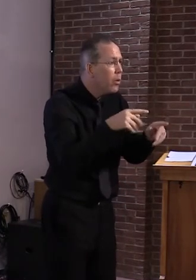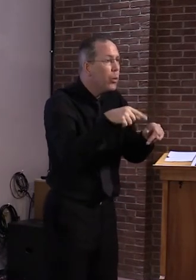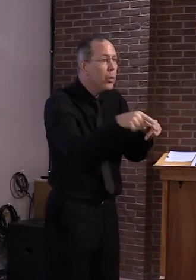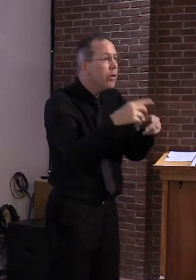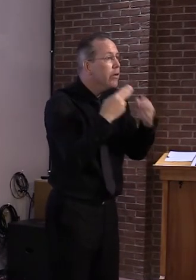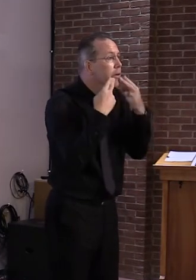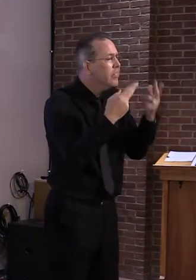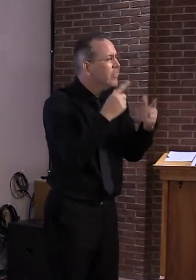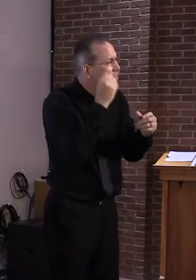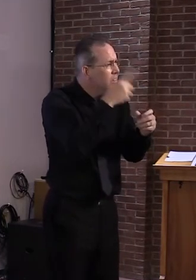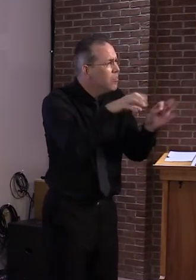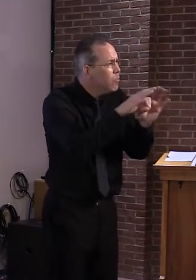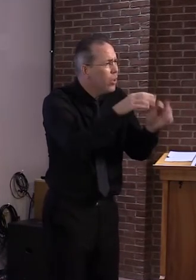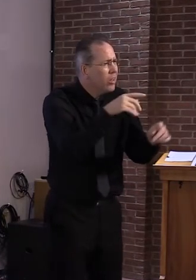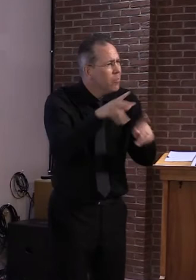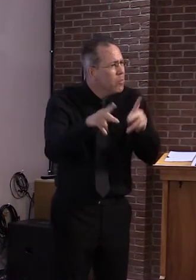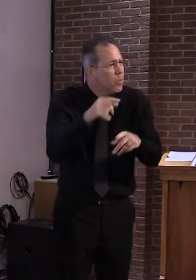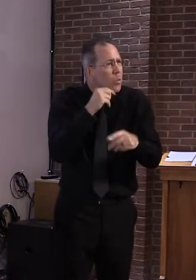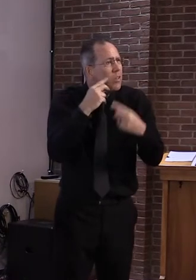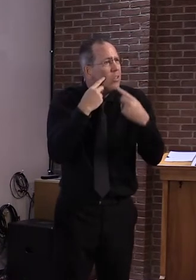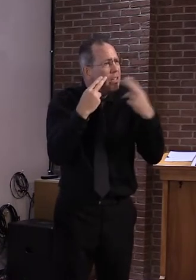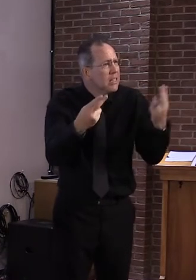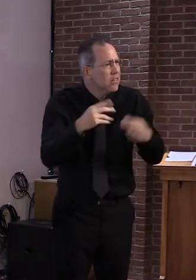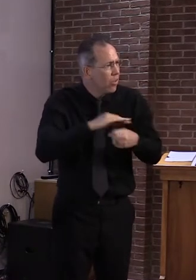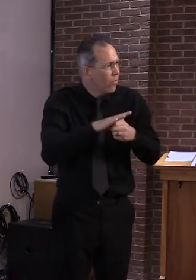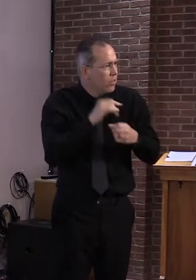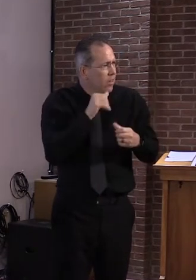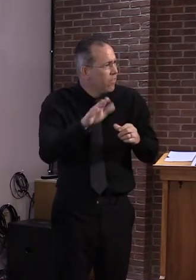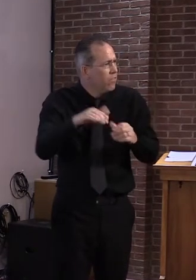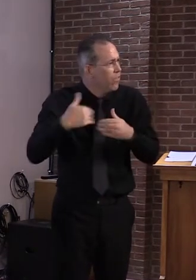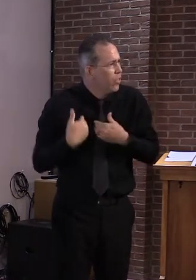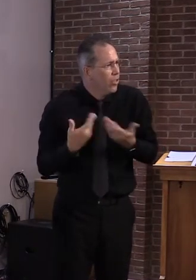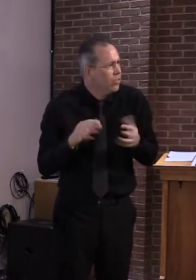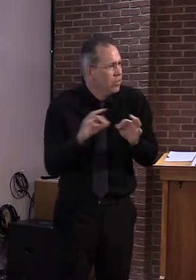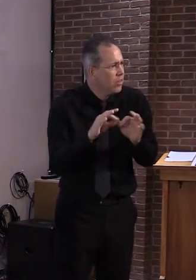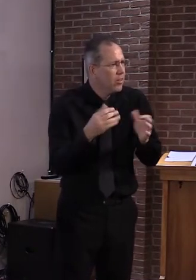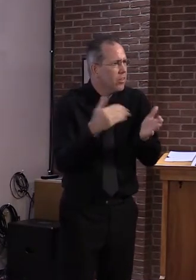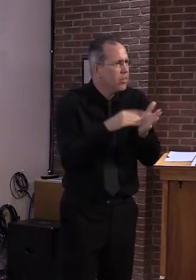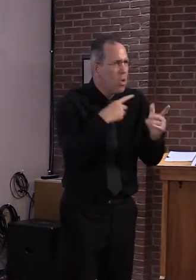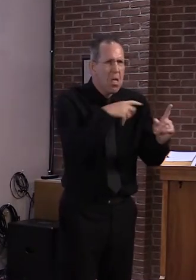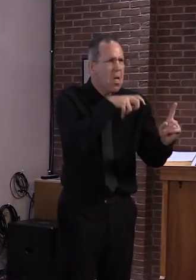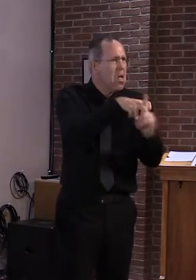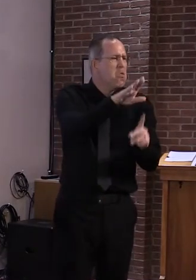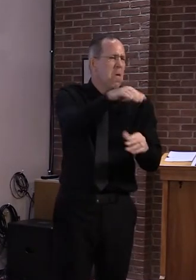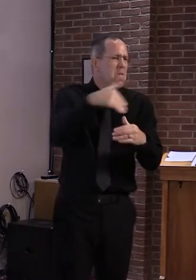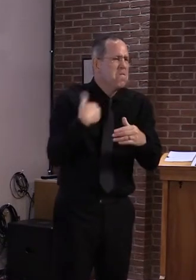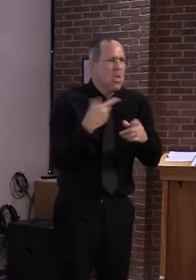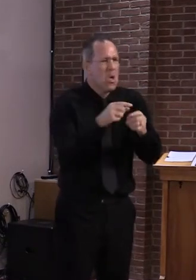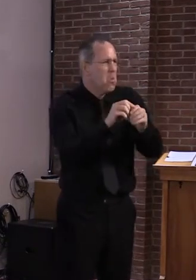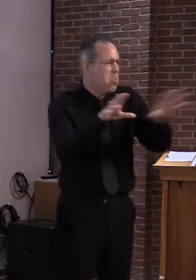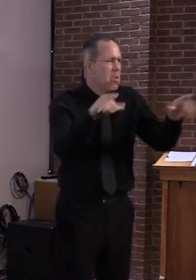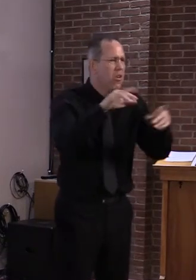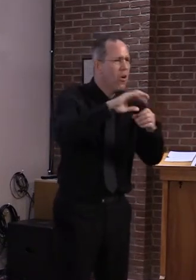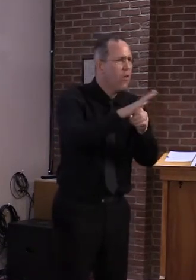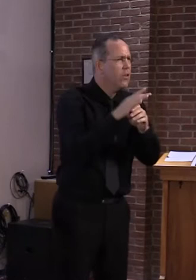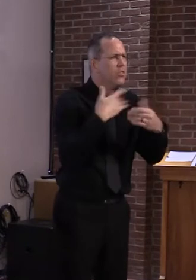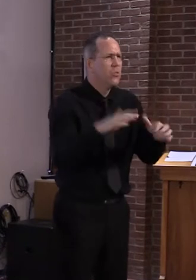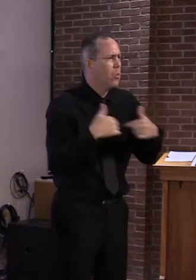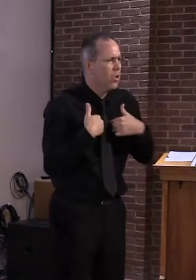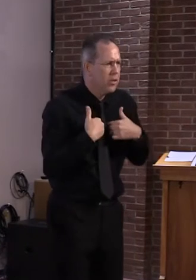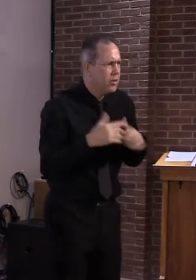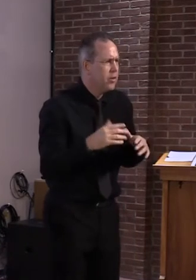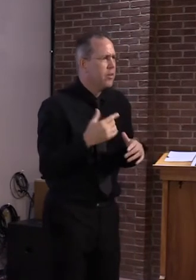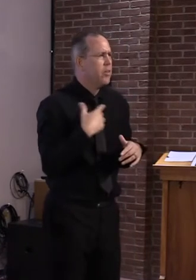would we like to have our information exposed where it would be very easy to